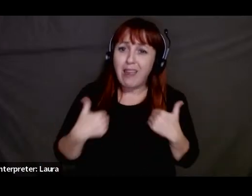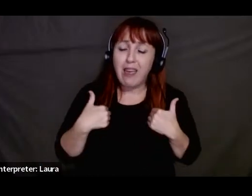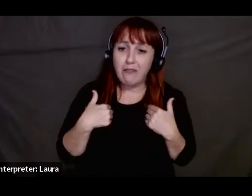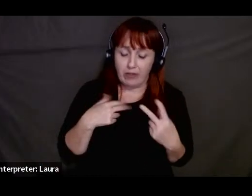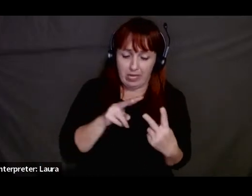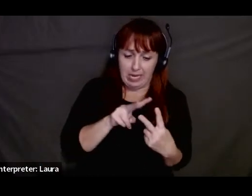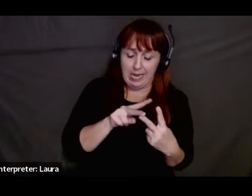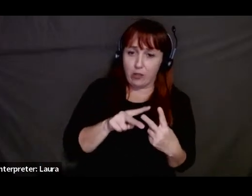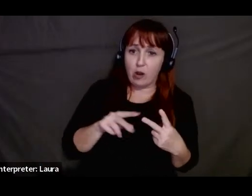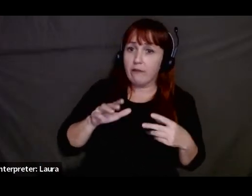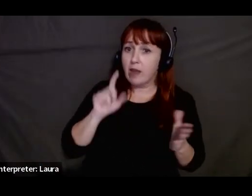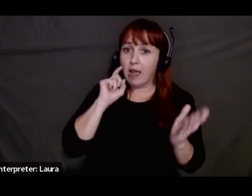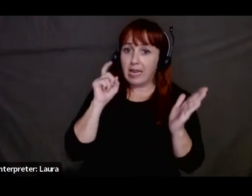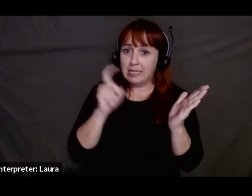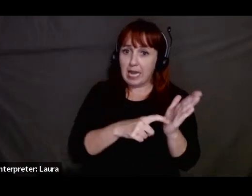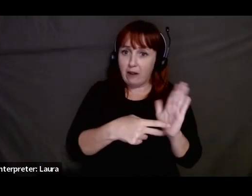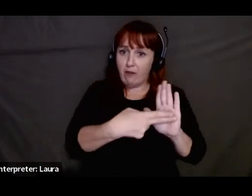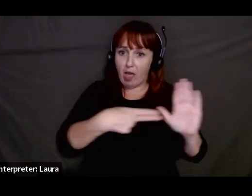either